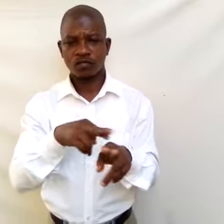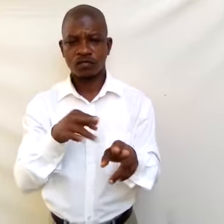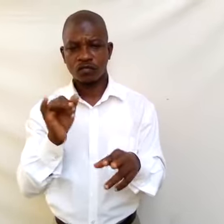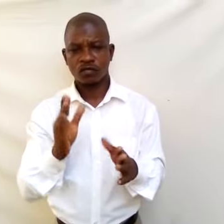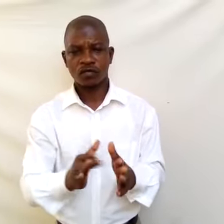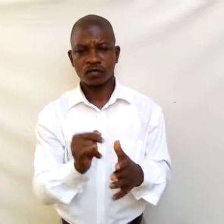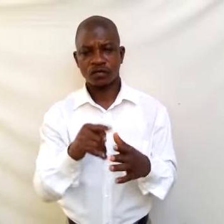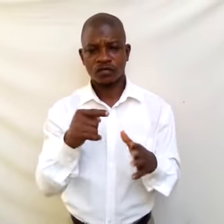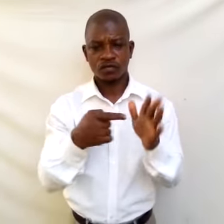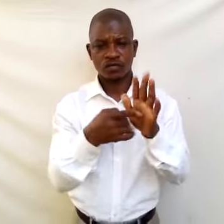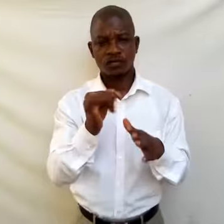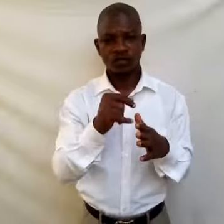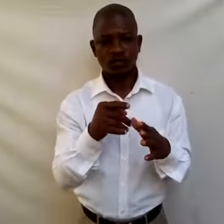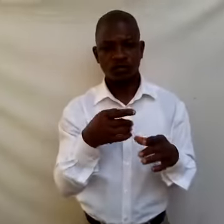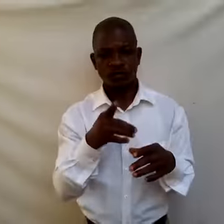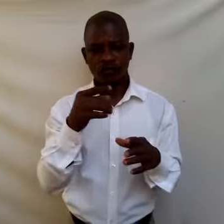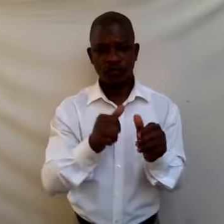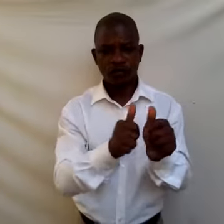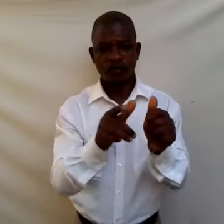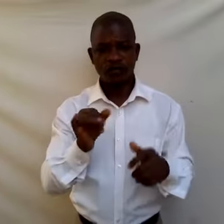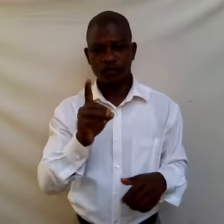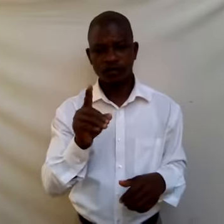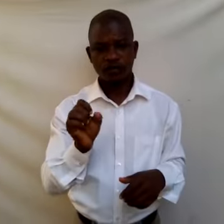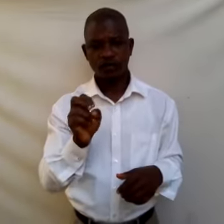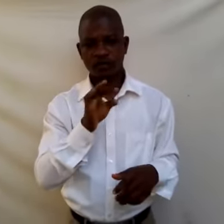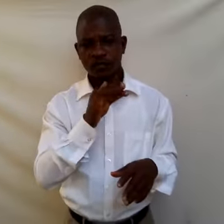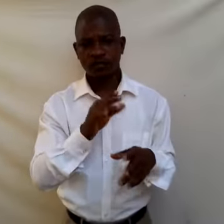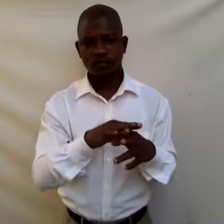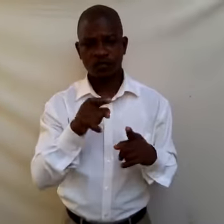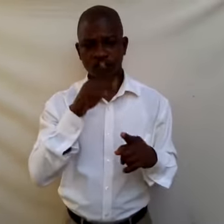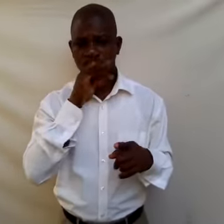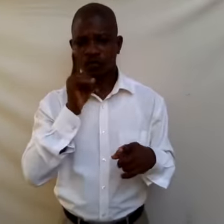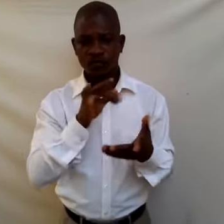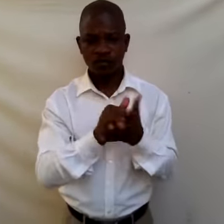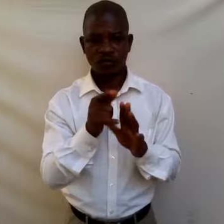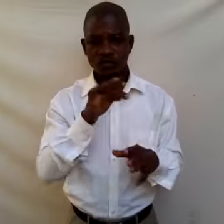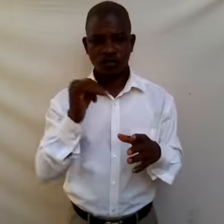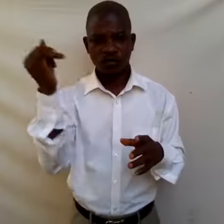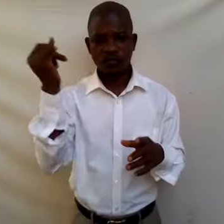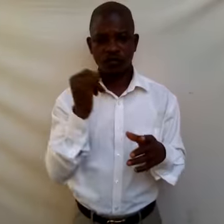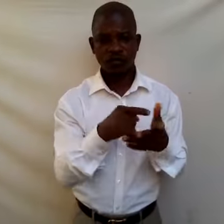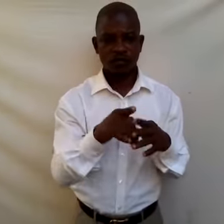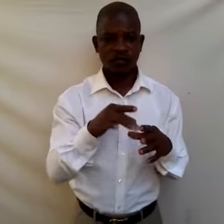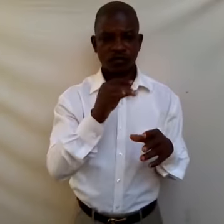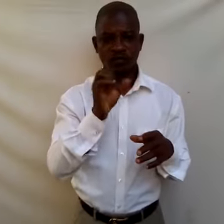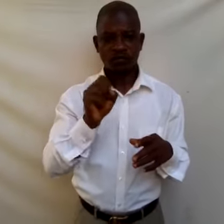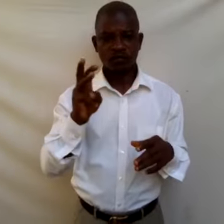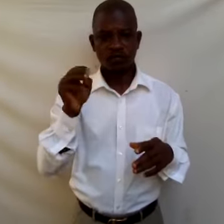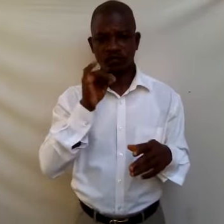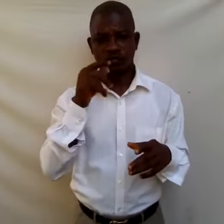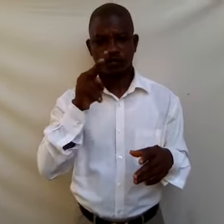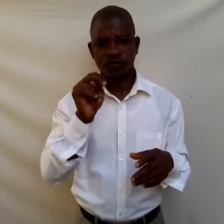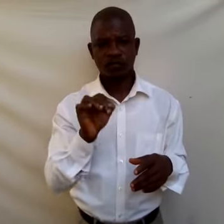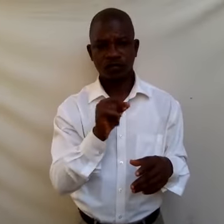the following details on your diagram to ensure you have properly drawn a sweep net. Round